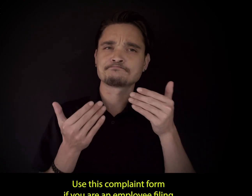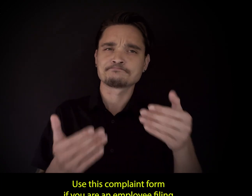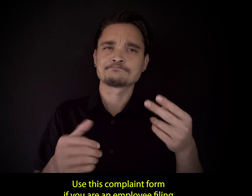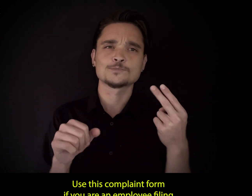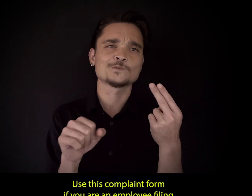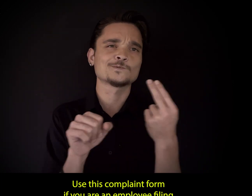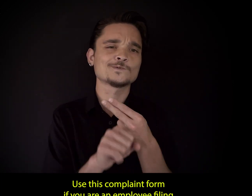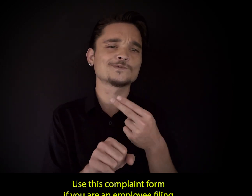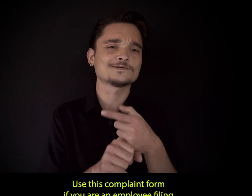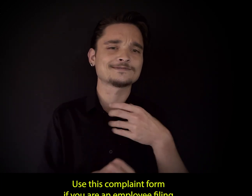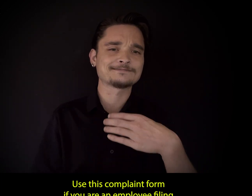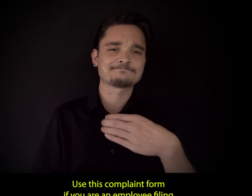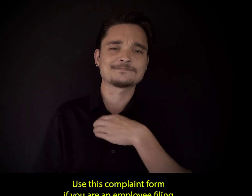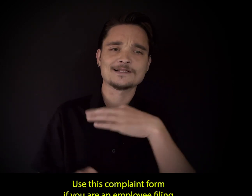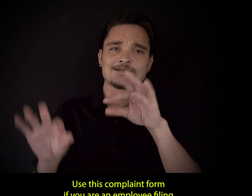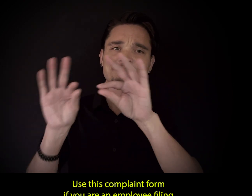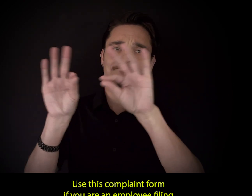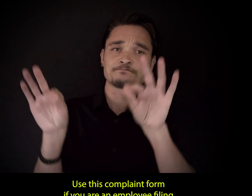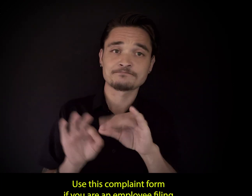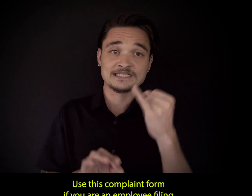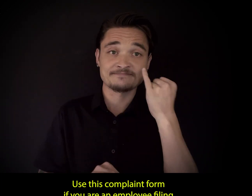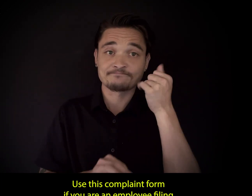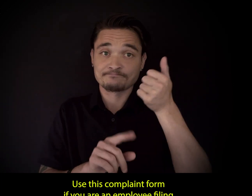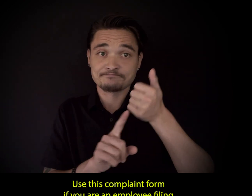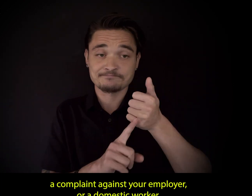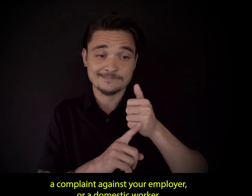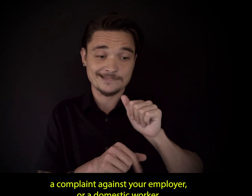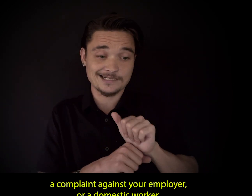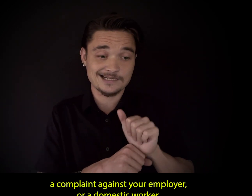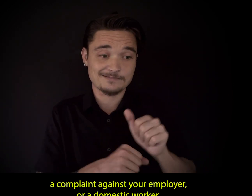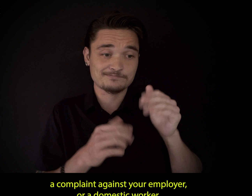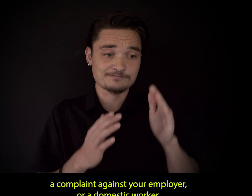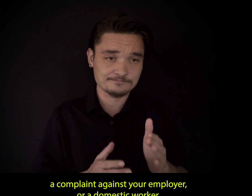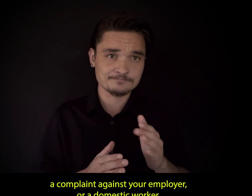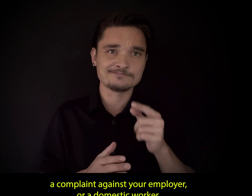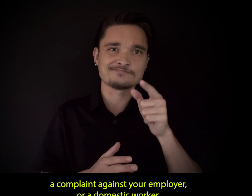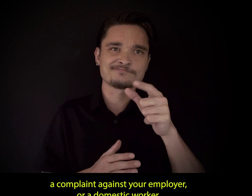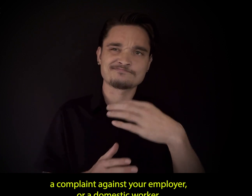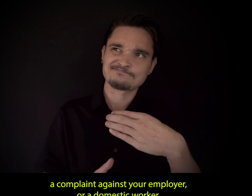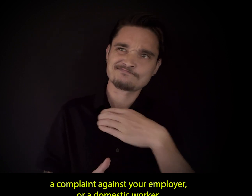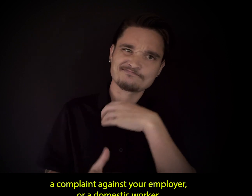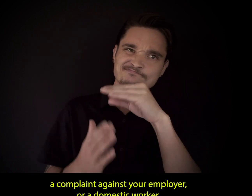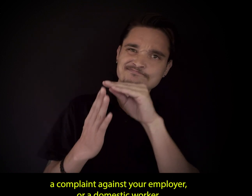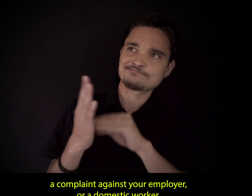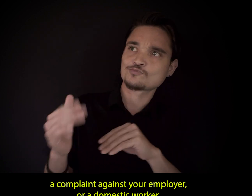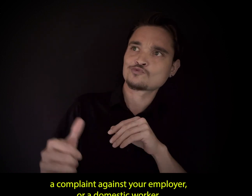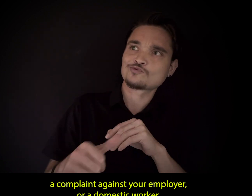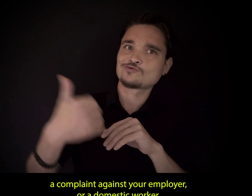Use this complaint form if you are an employee filing a complaint against your employer or a domestic